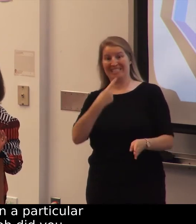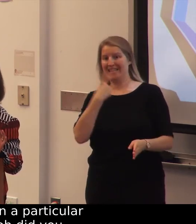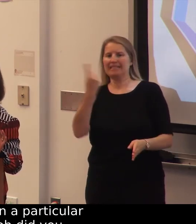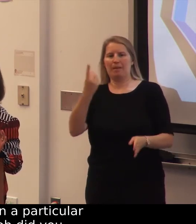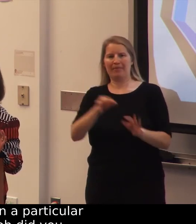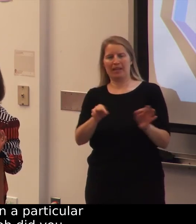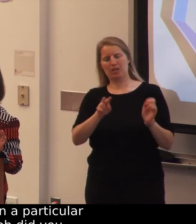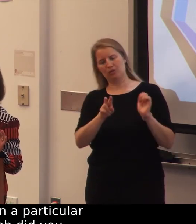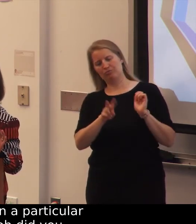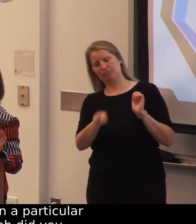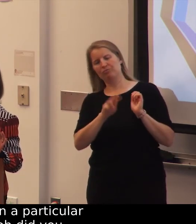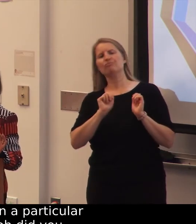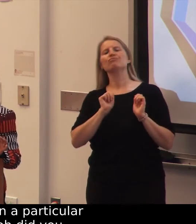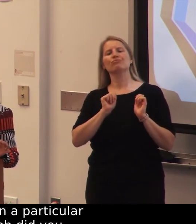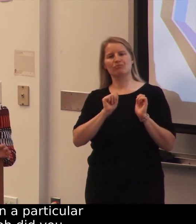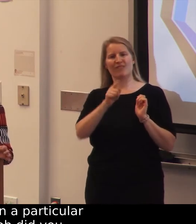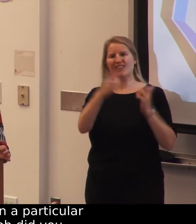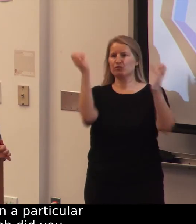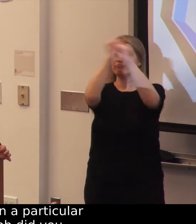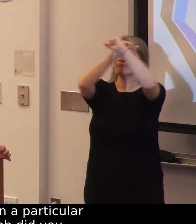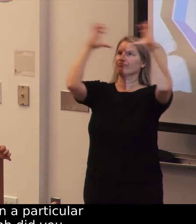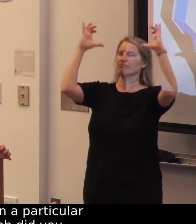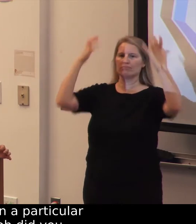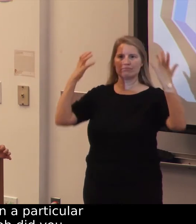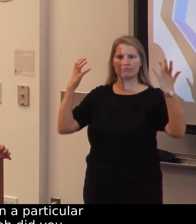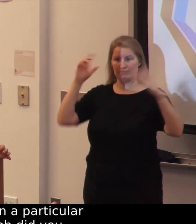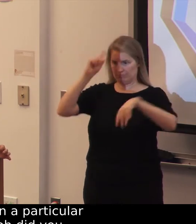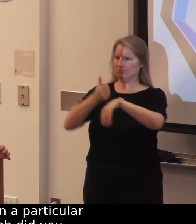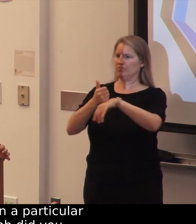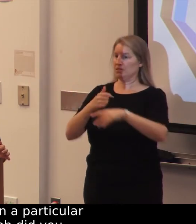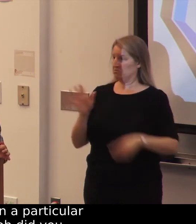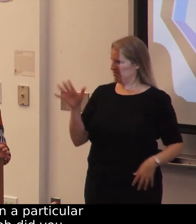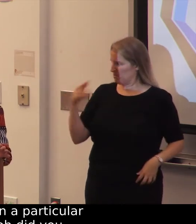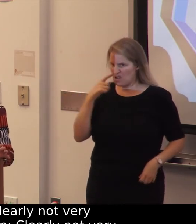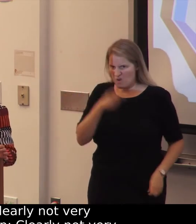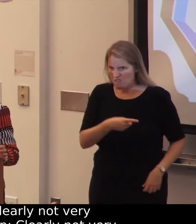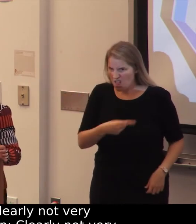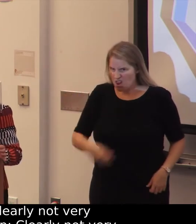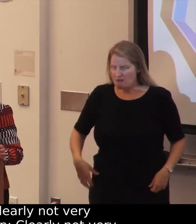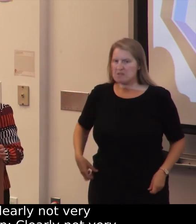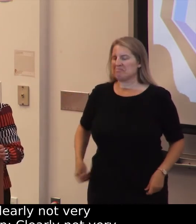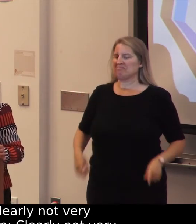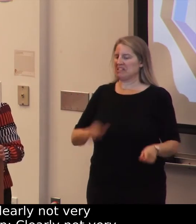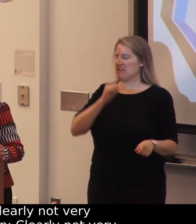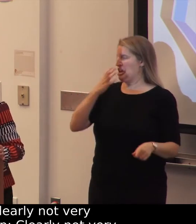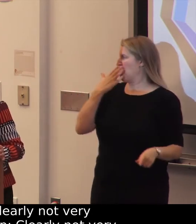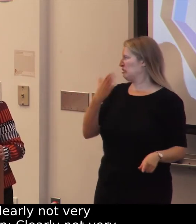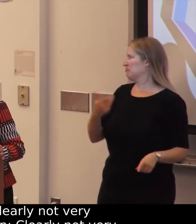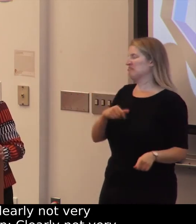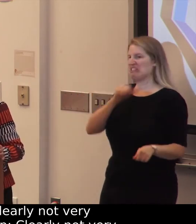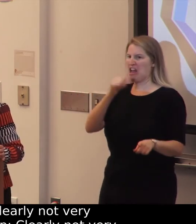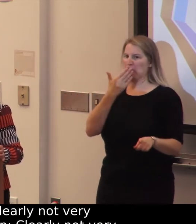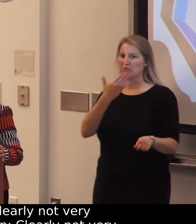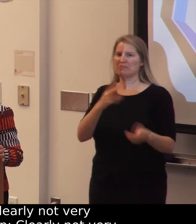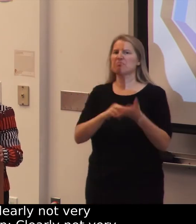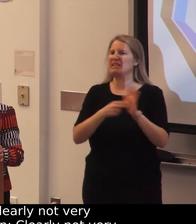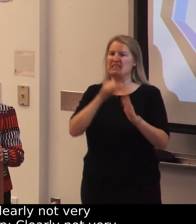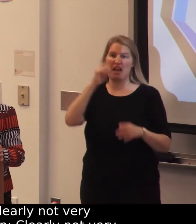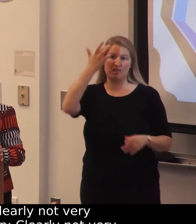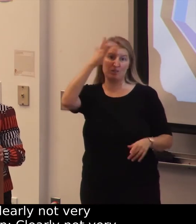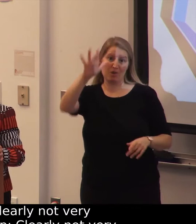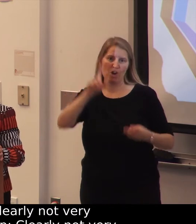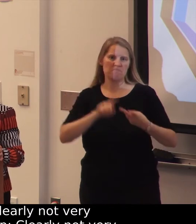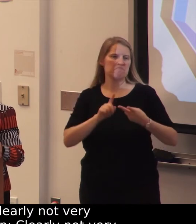way. Ooh, did you notice that? Not good language, clearly not very intelligent, clearly not